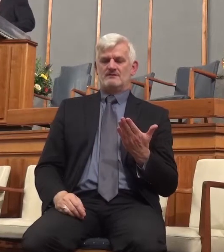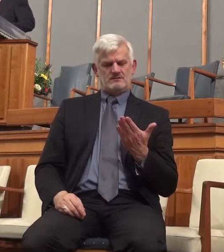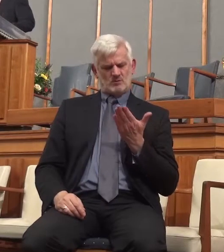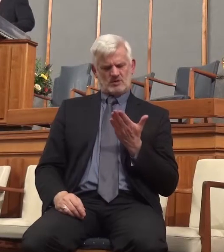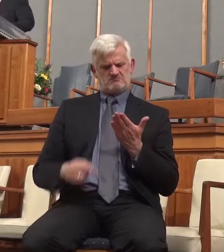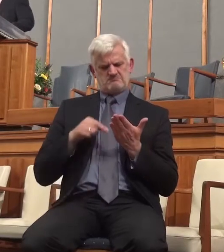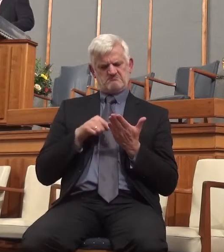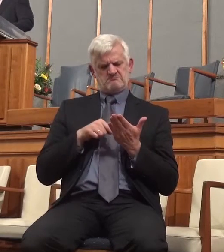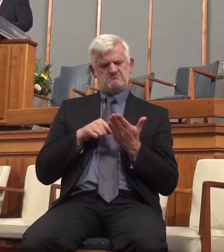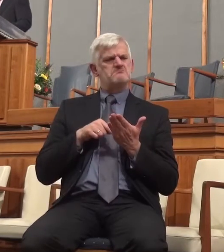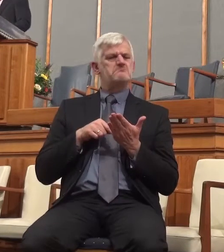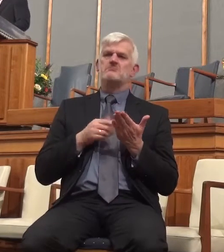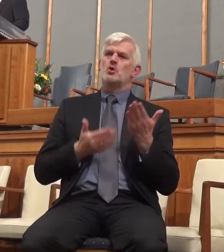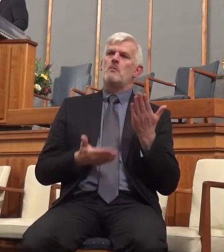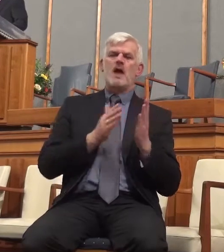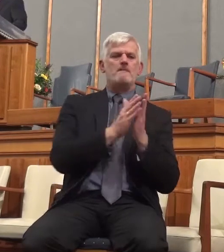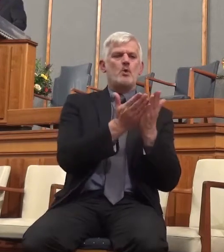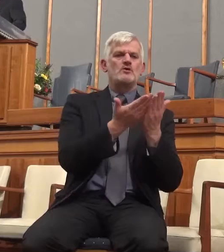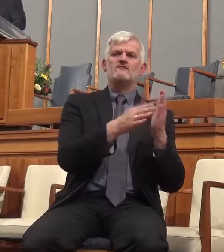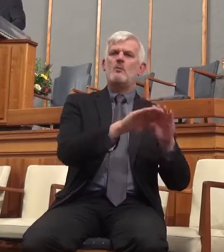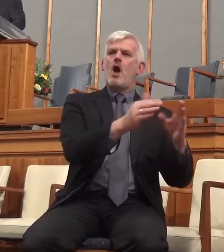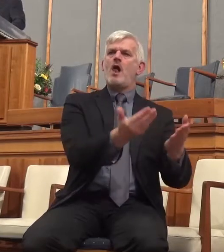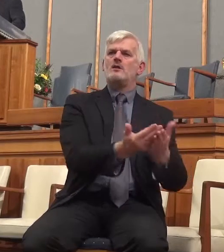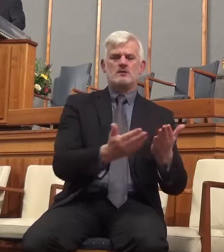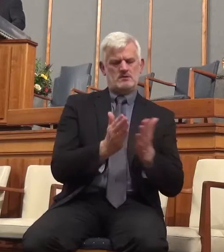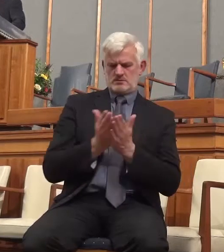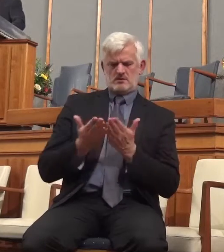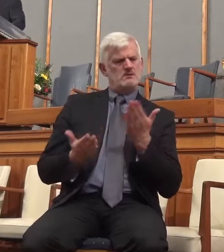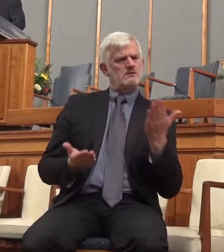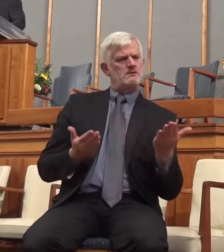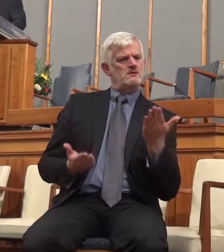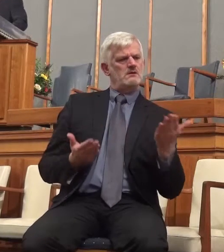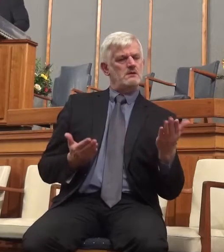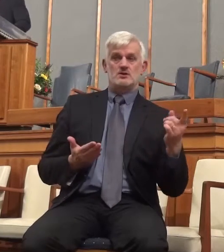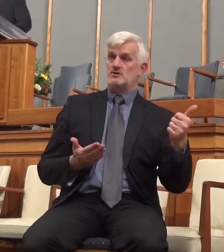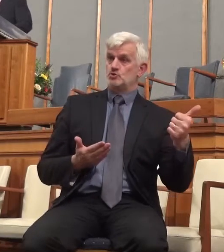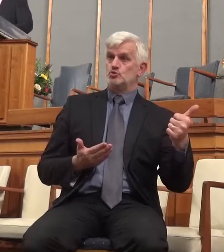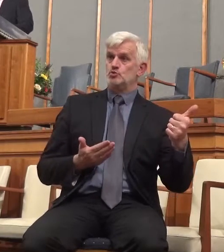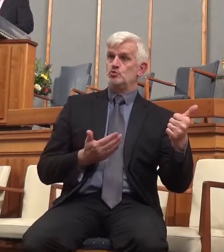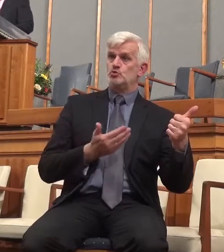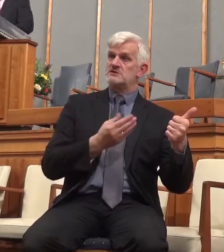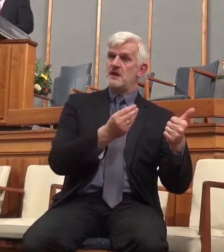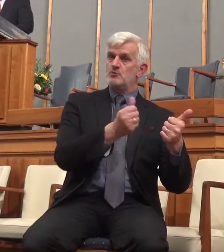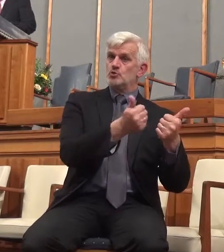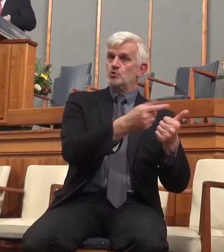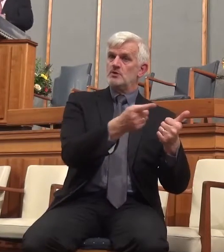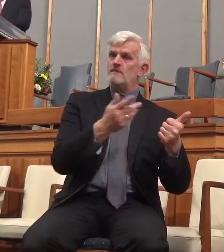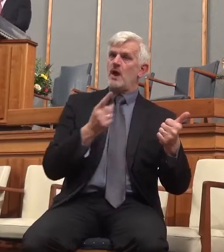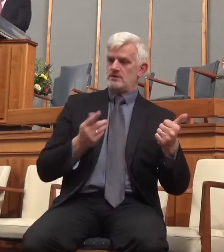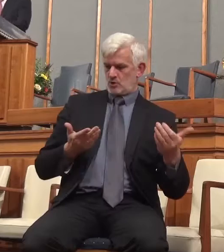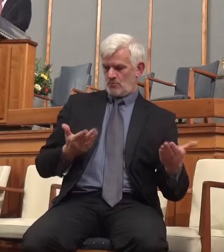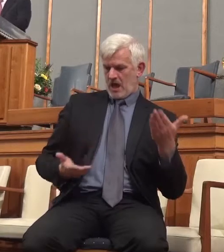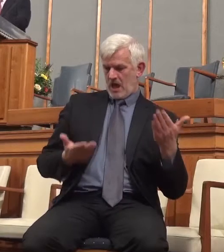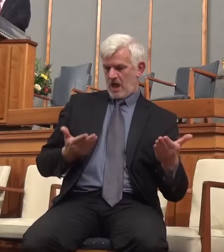human literature, no human literature, all human literature has many insights, but nothing is to be compared with